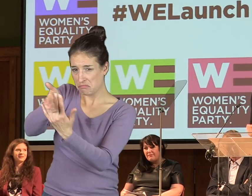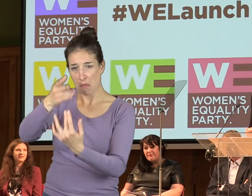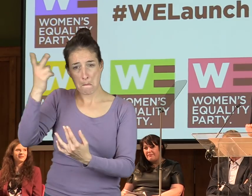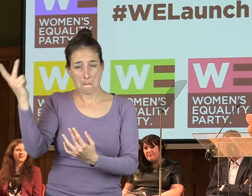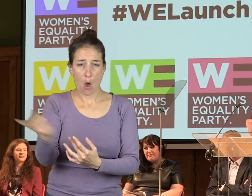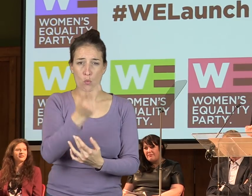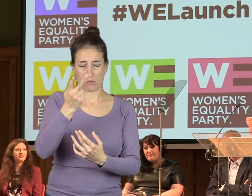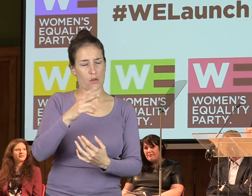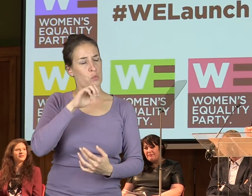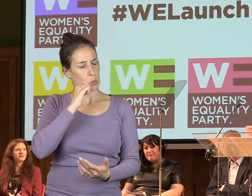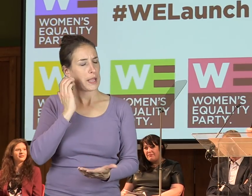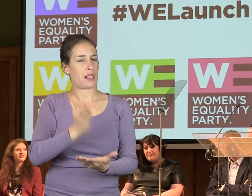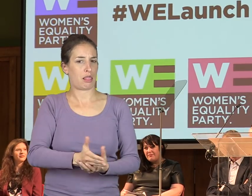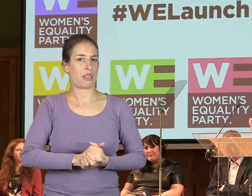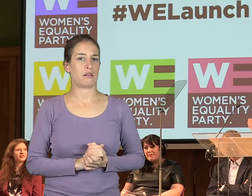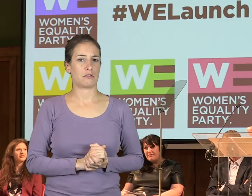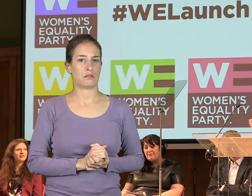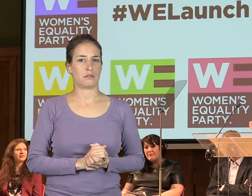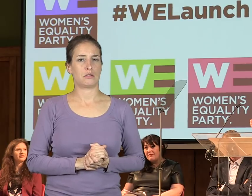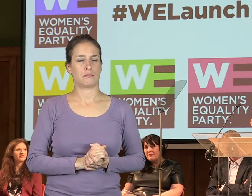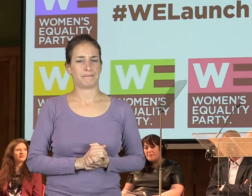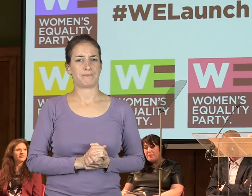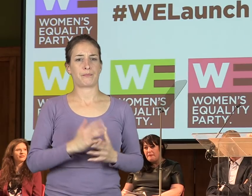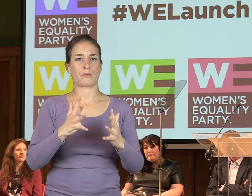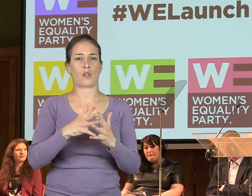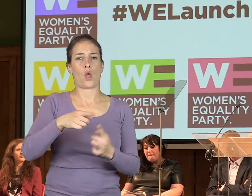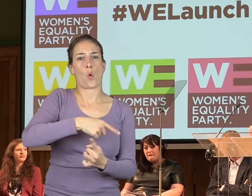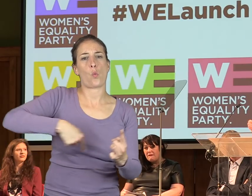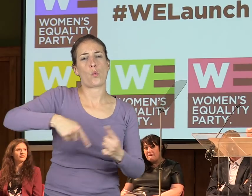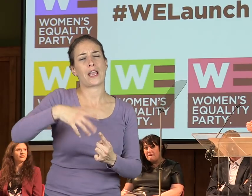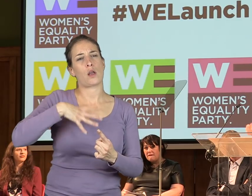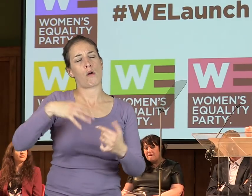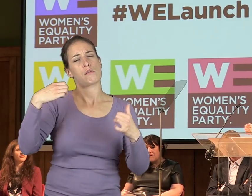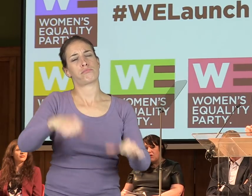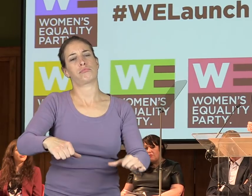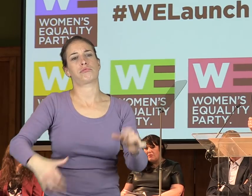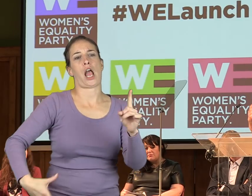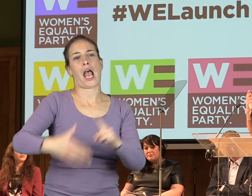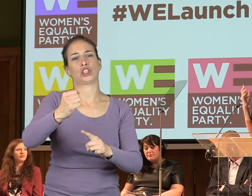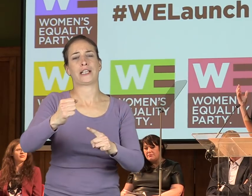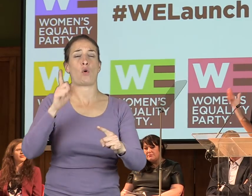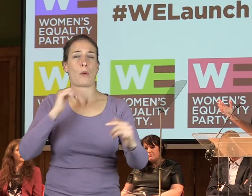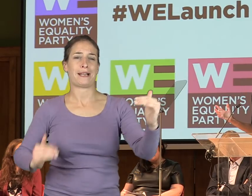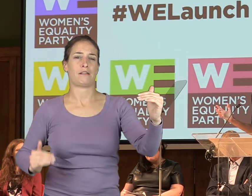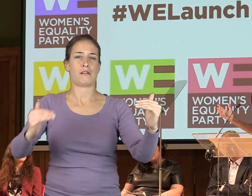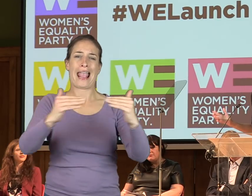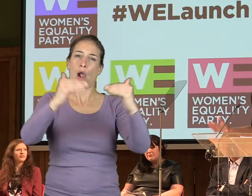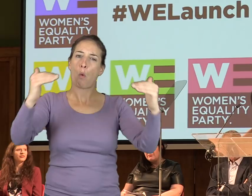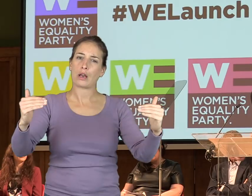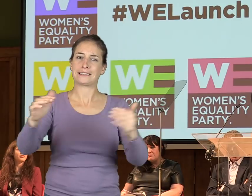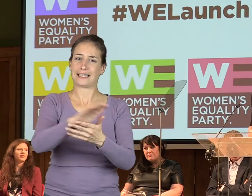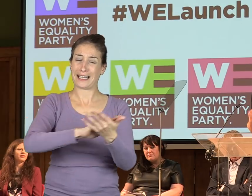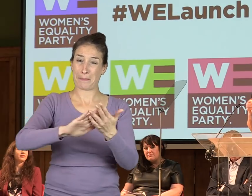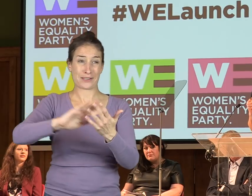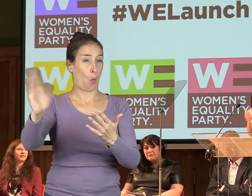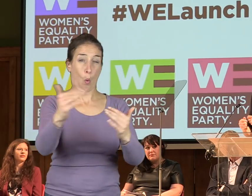are proposing to finally achieve equality for women, and thereby for everyone, by being a political party that works with all the other